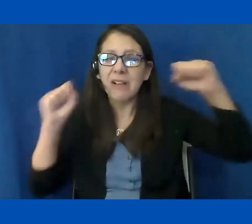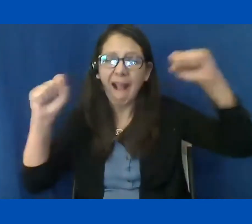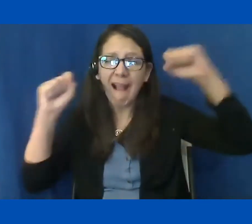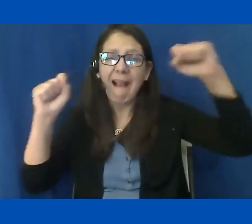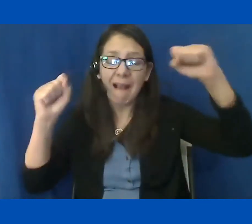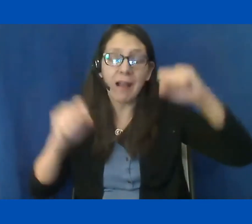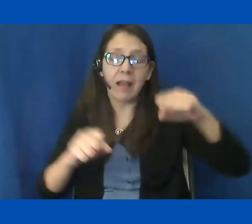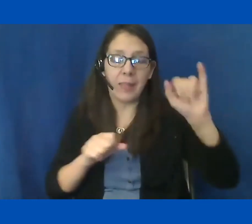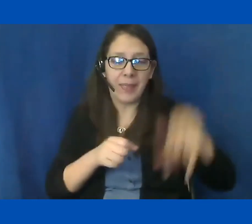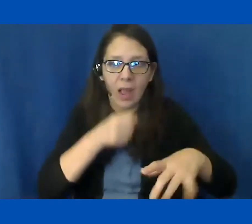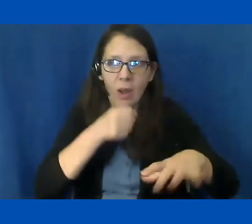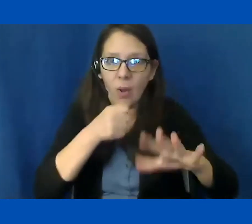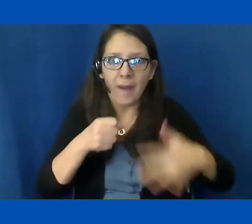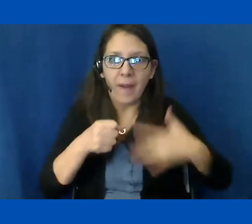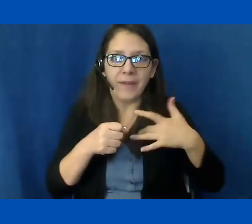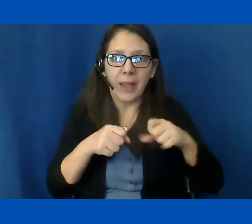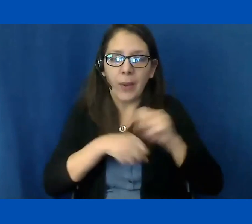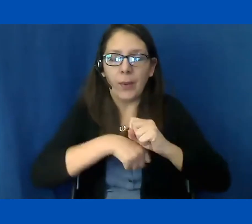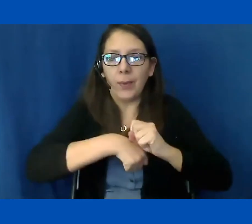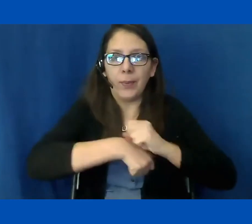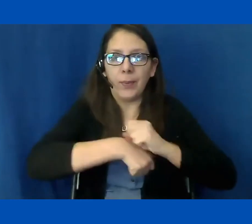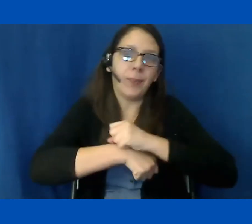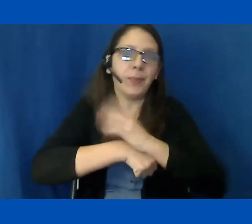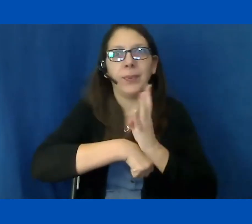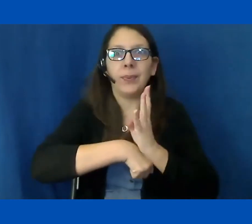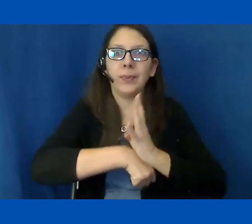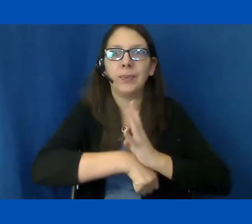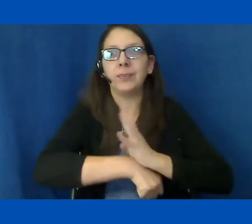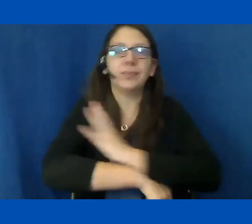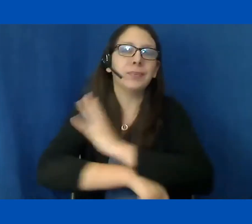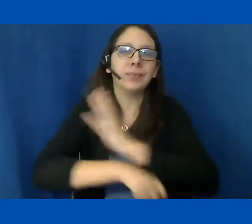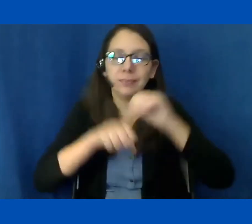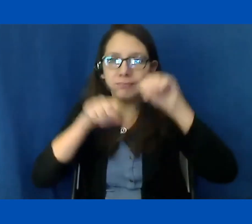it makes your hair stand on end.